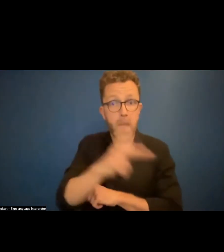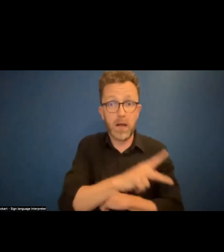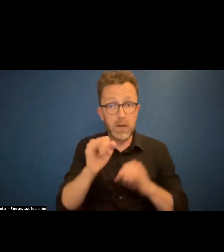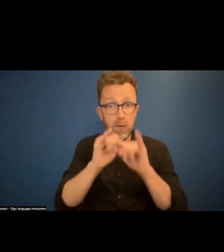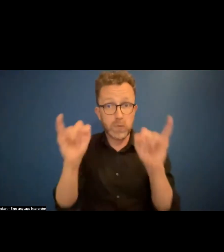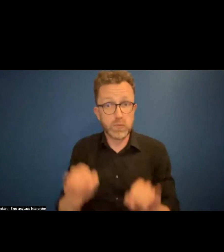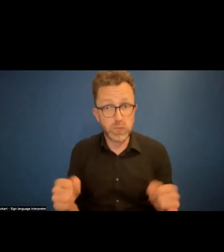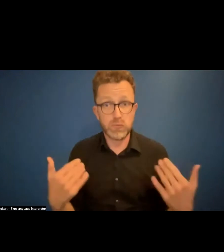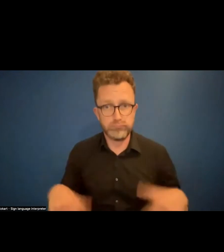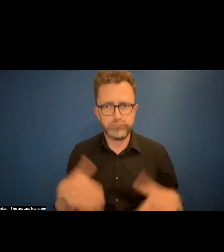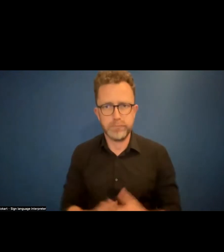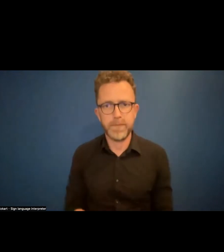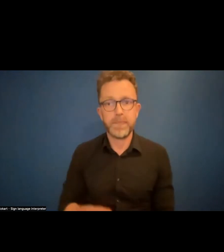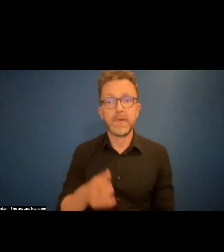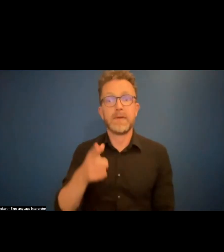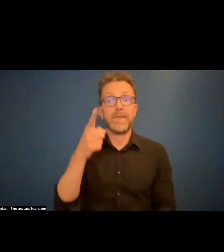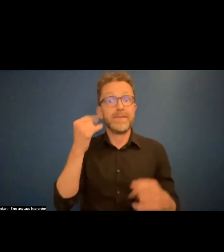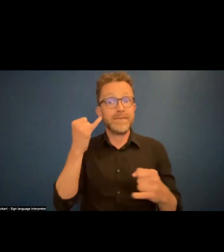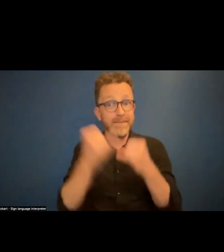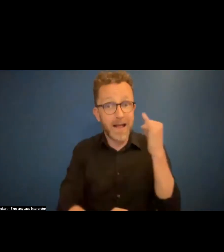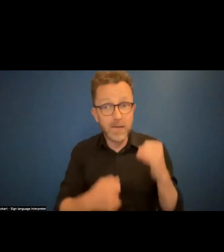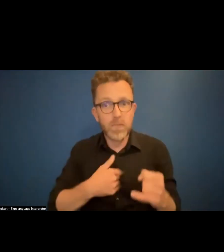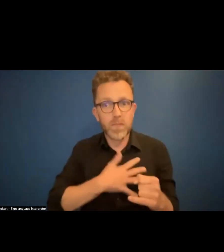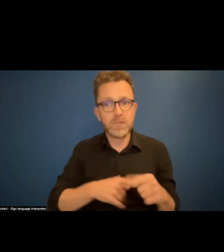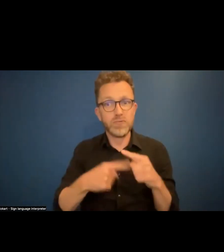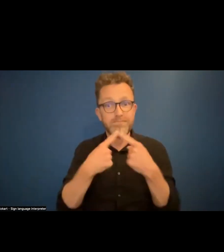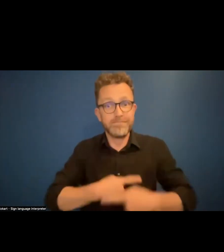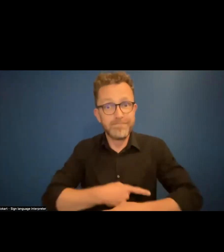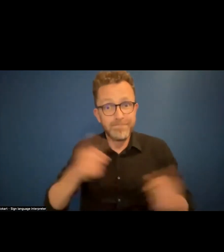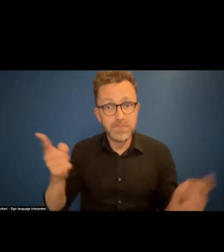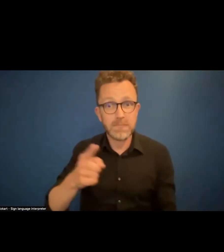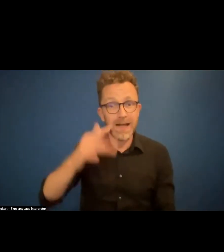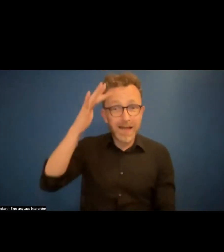the convention. Thank you very much for your attention.